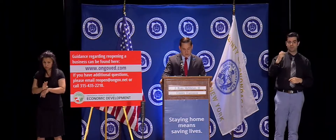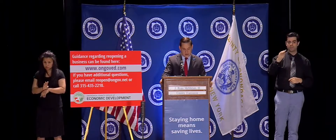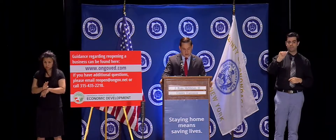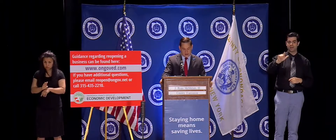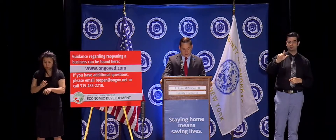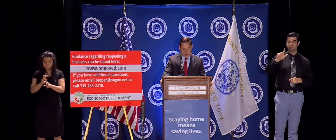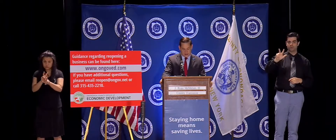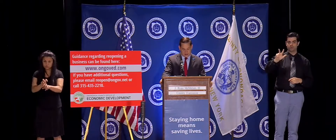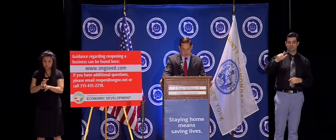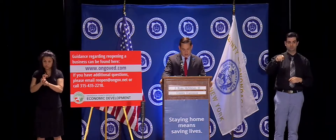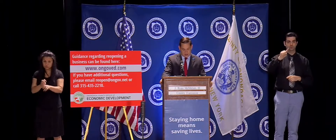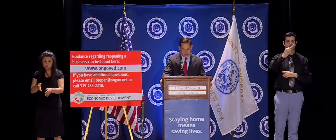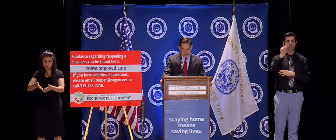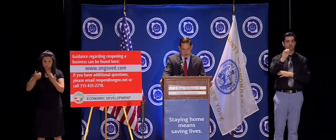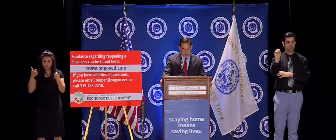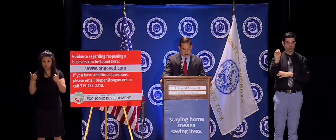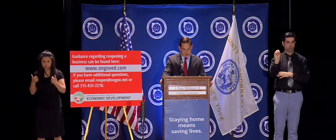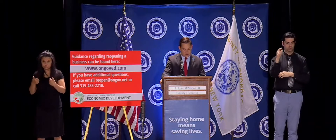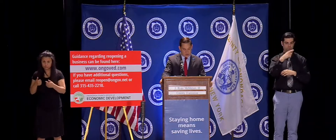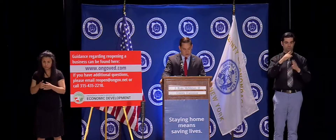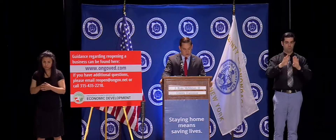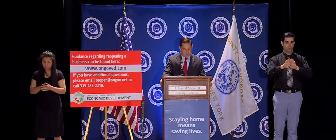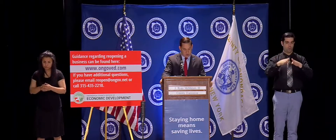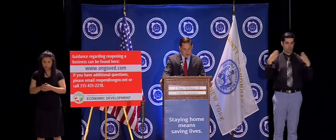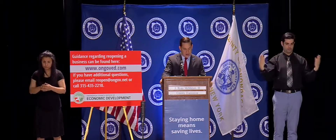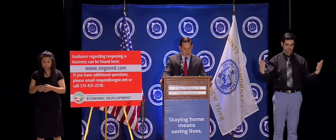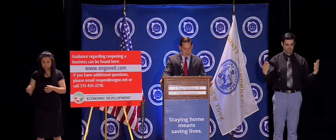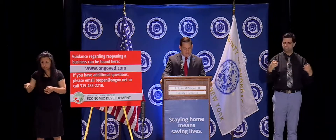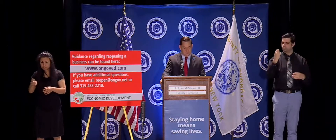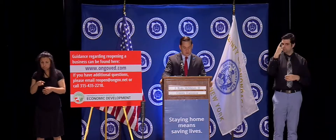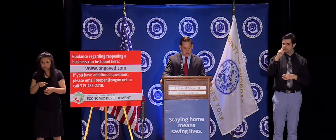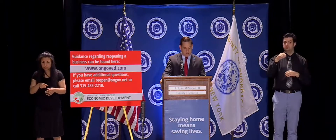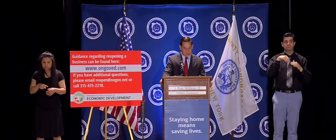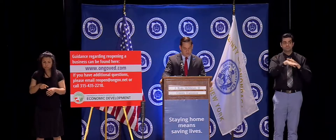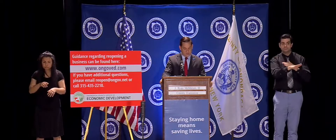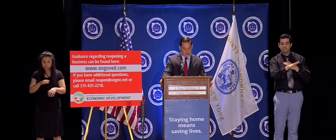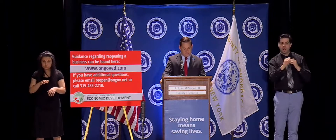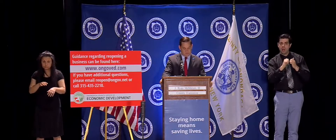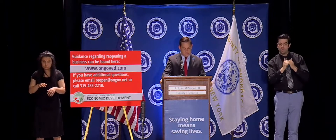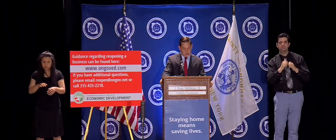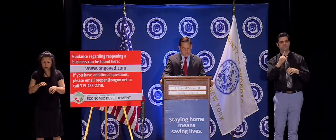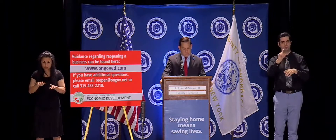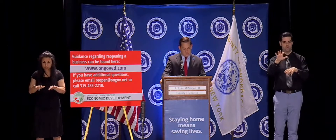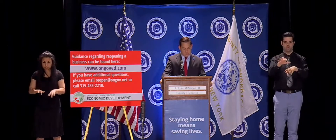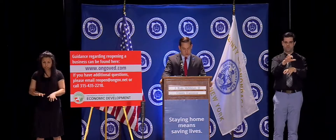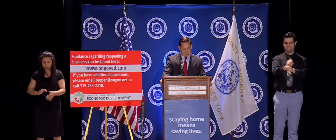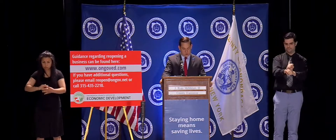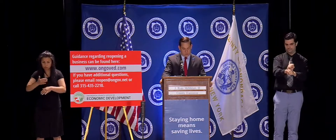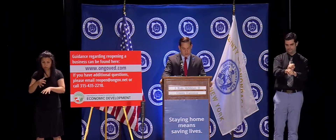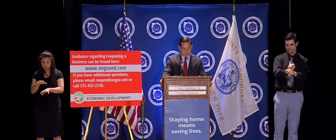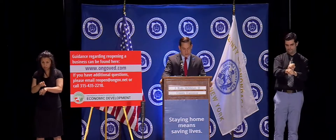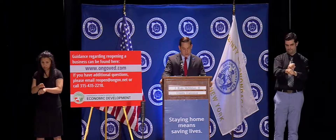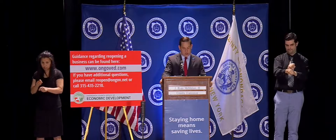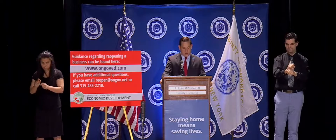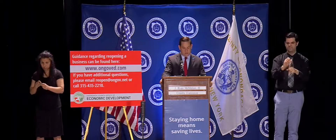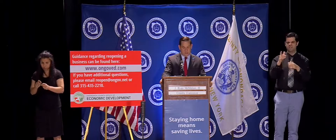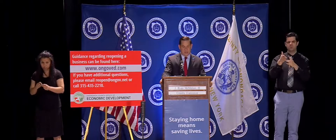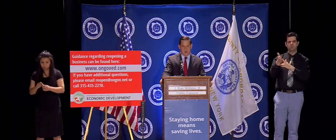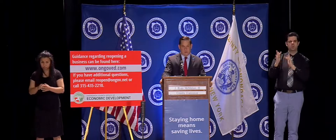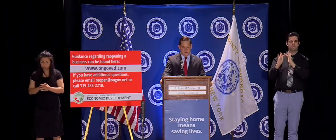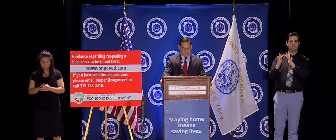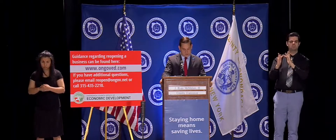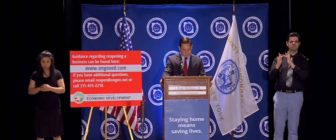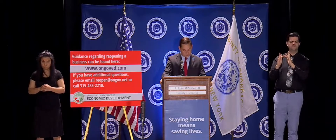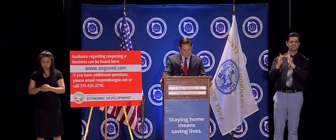can be made online starting tomorrow at 9 a.m. via the park's website. Admissions will be in